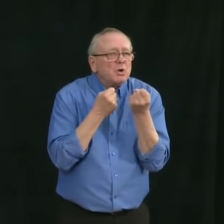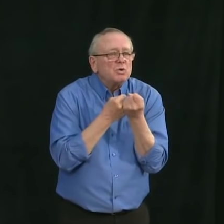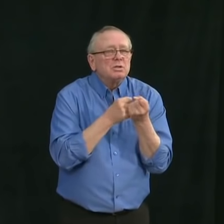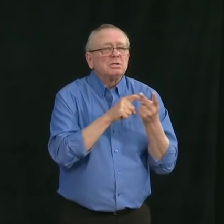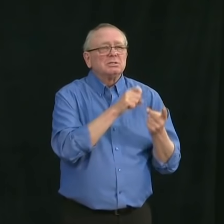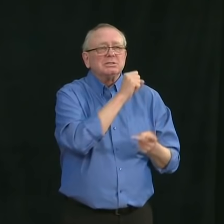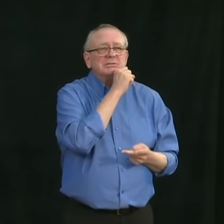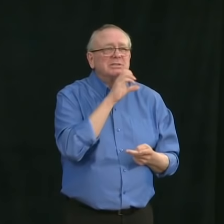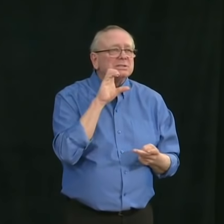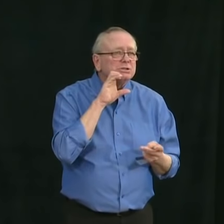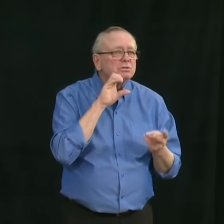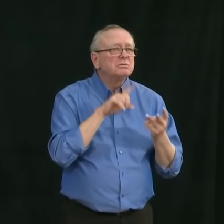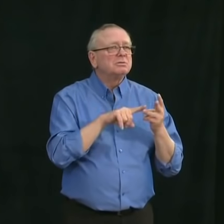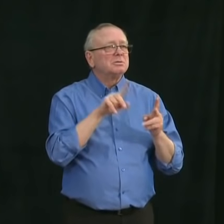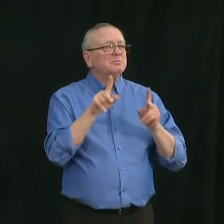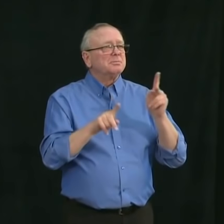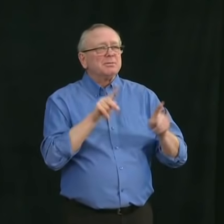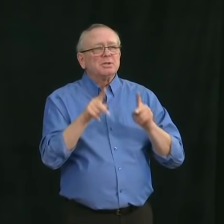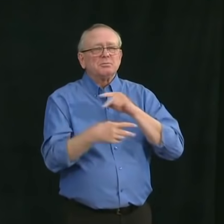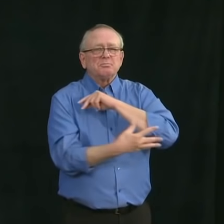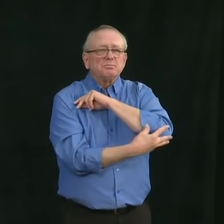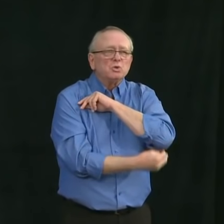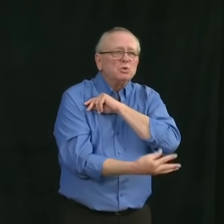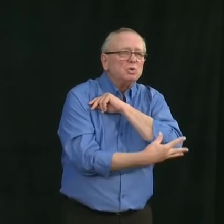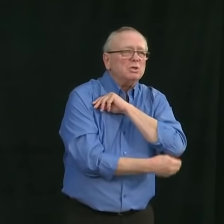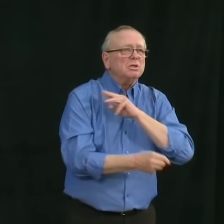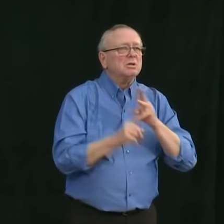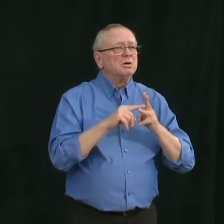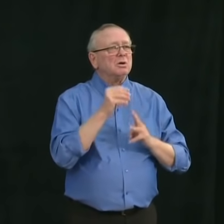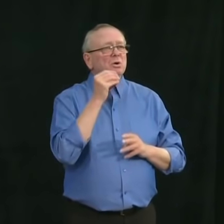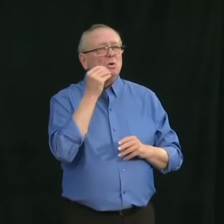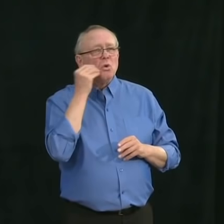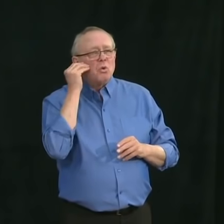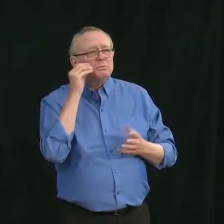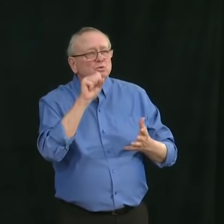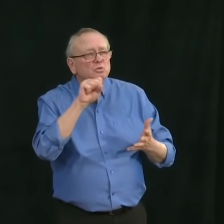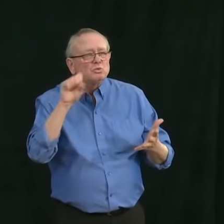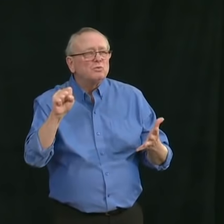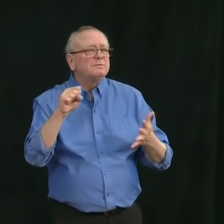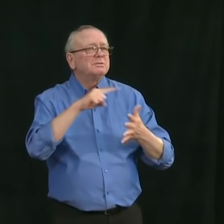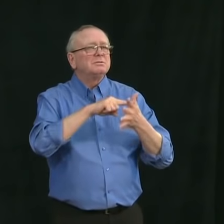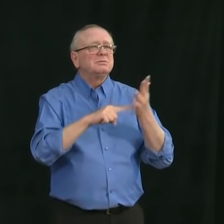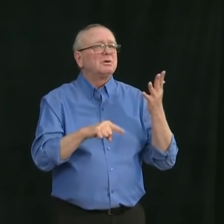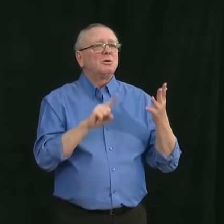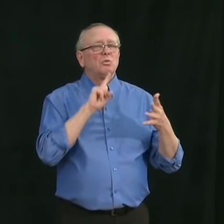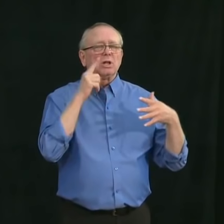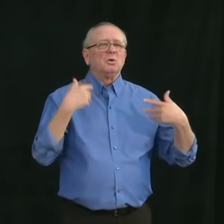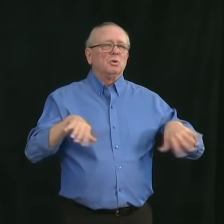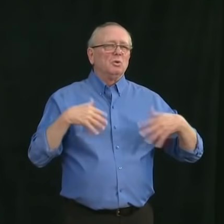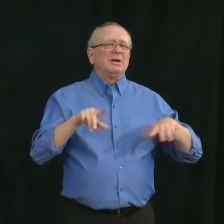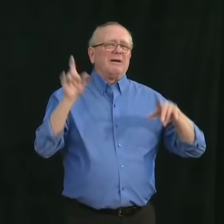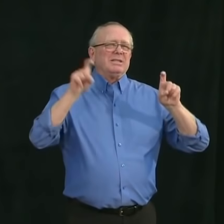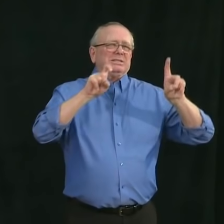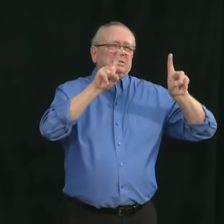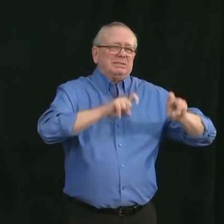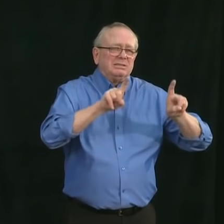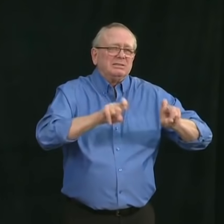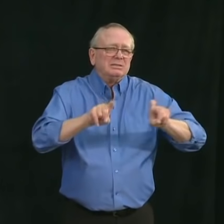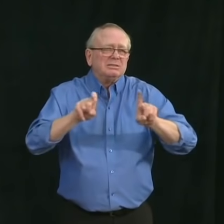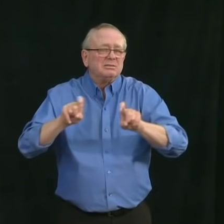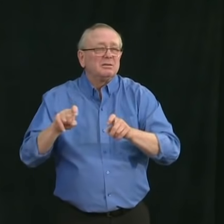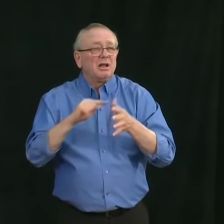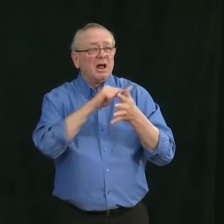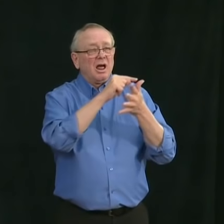individuals experiencing homelessness have been tested to date. All results had been negative up till yesterday morning when the